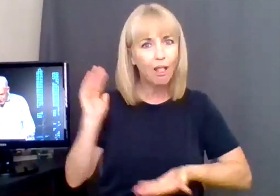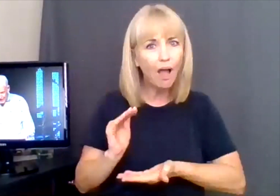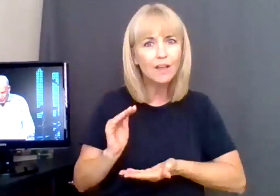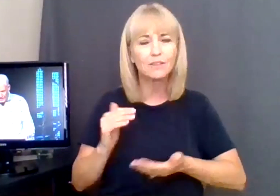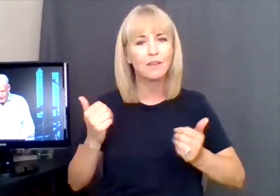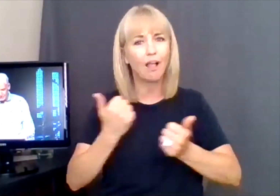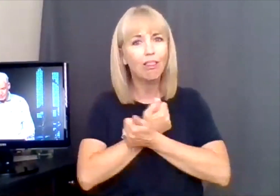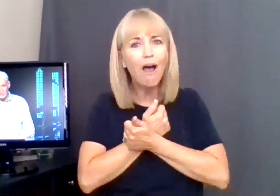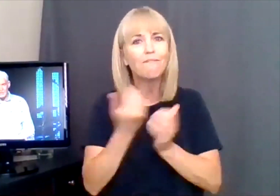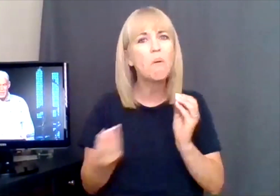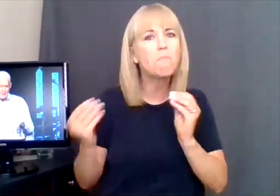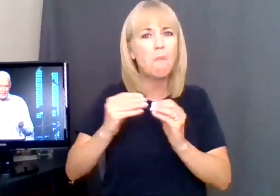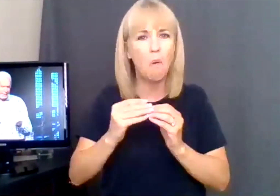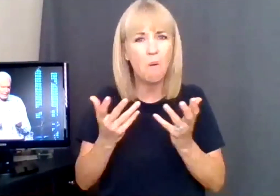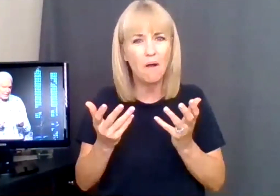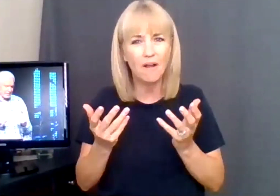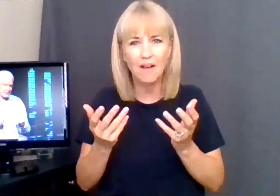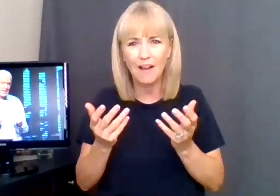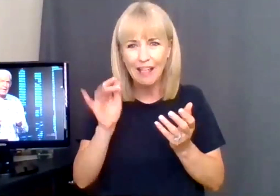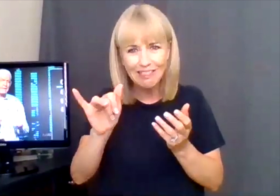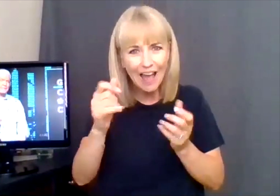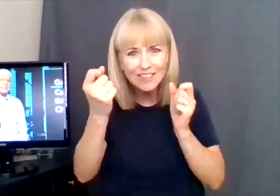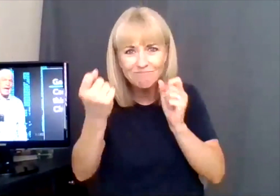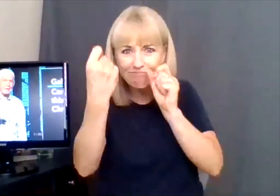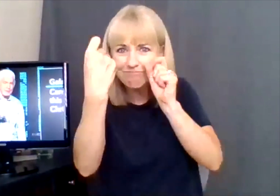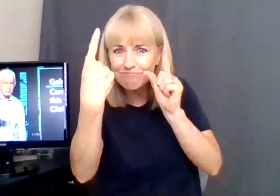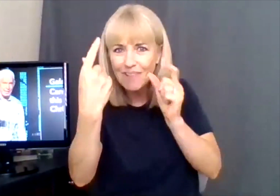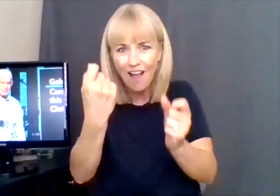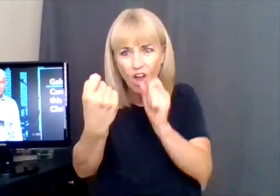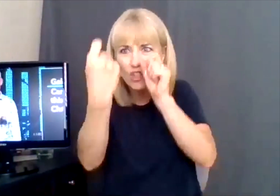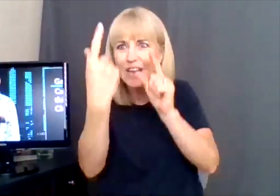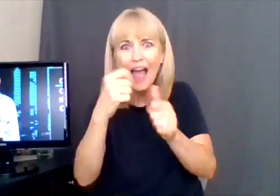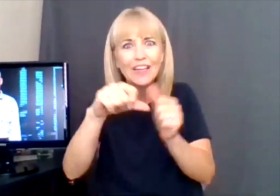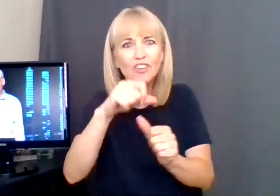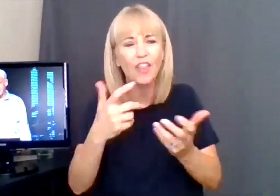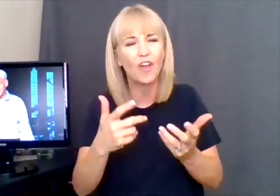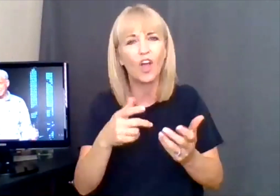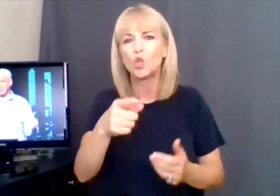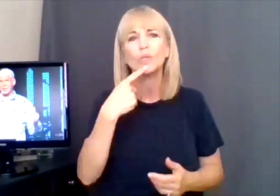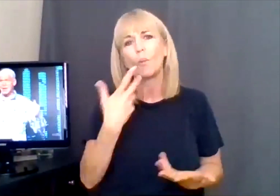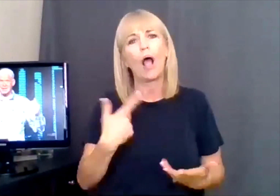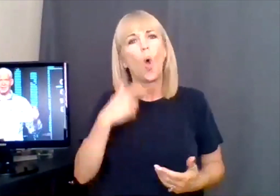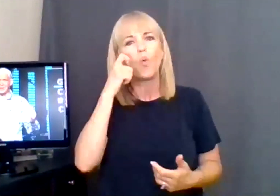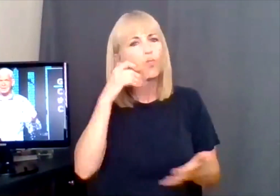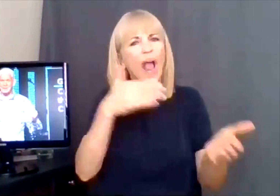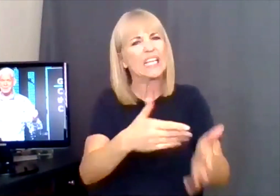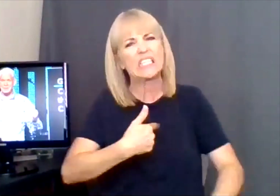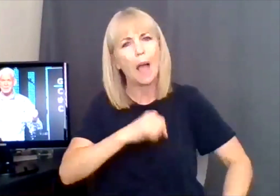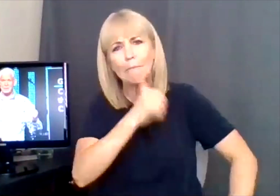we understand where the other person is. And I gotta say this, it's not enough to not be racist, because we look around and we see things, we go, I'm